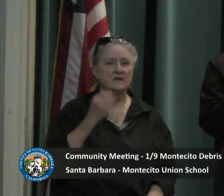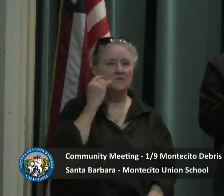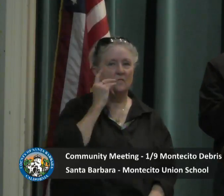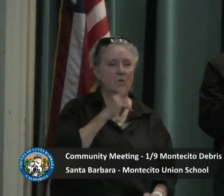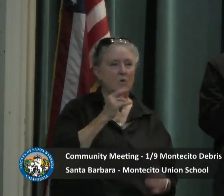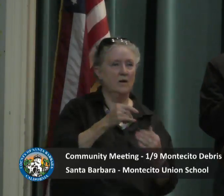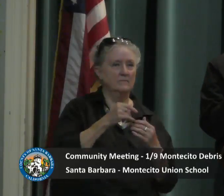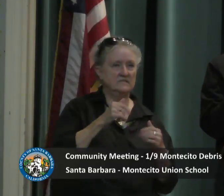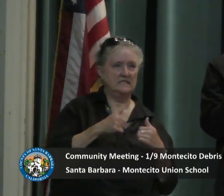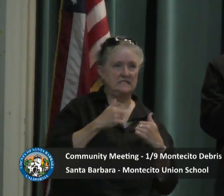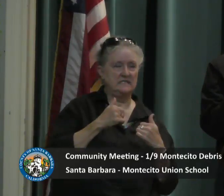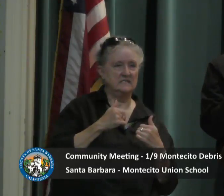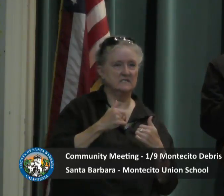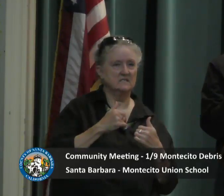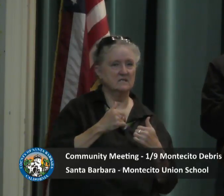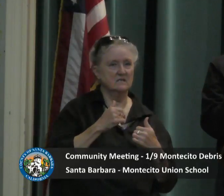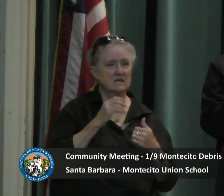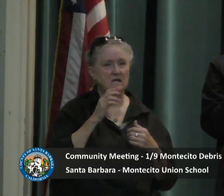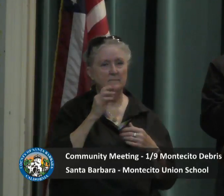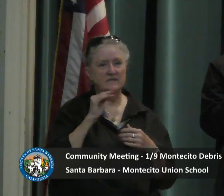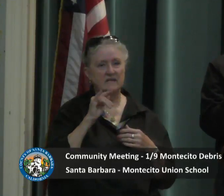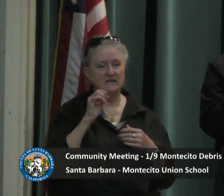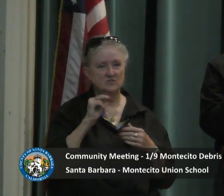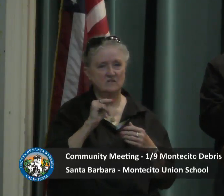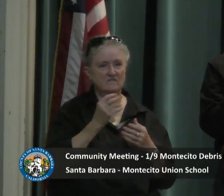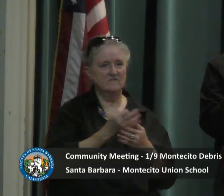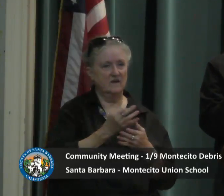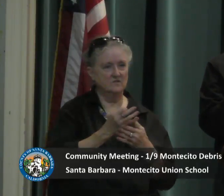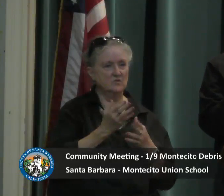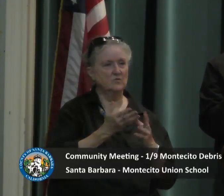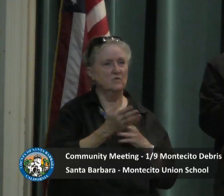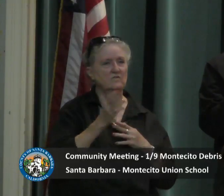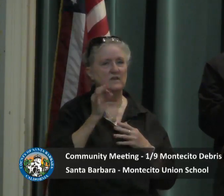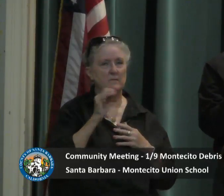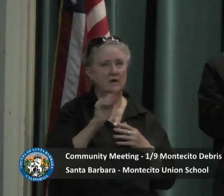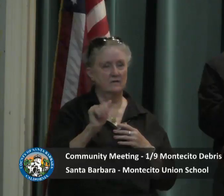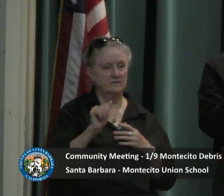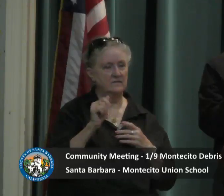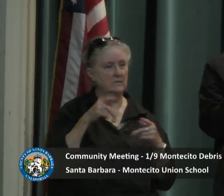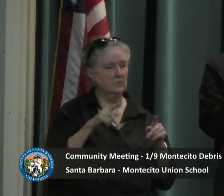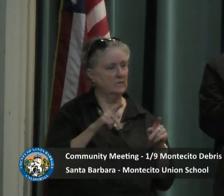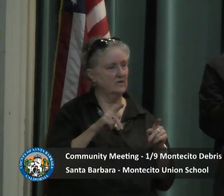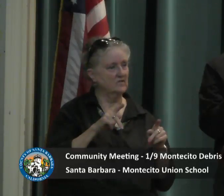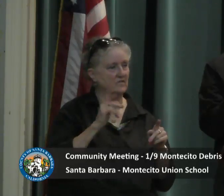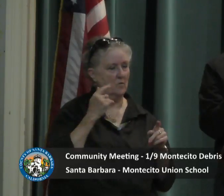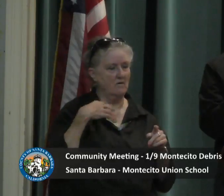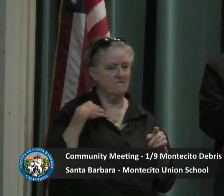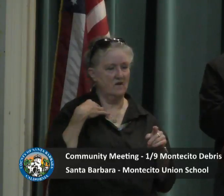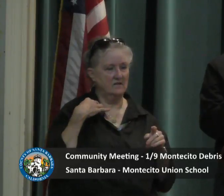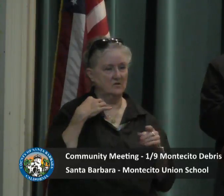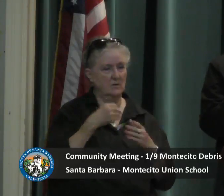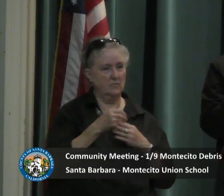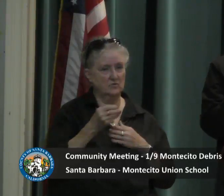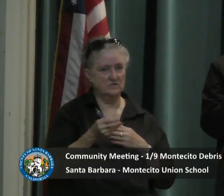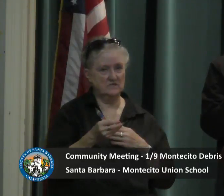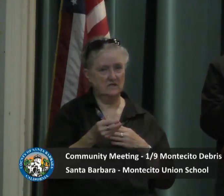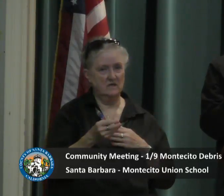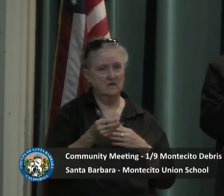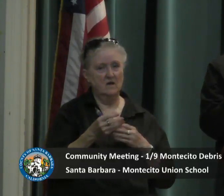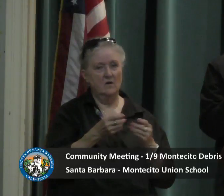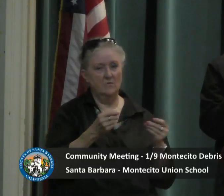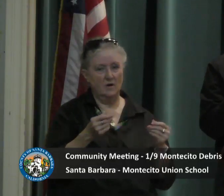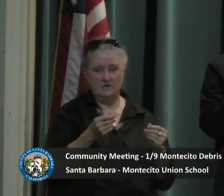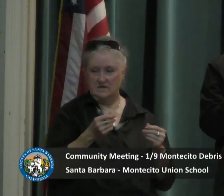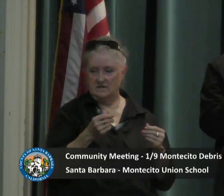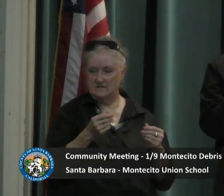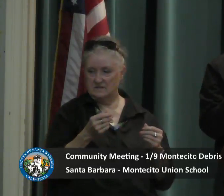programs that exist, mitigation funds that are available through FEMA that allow for the voluntary purchasing of